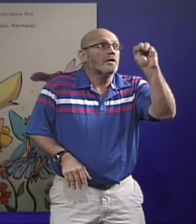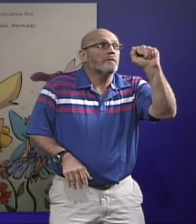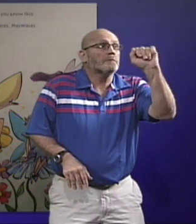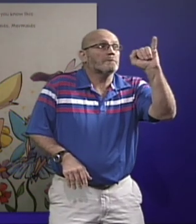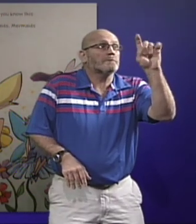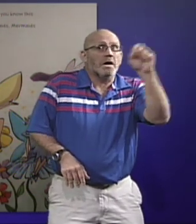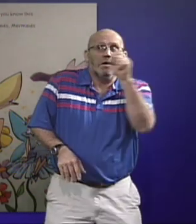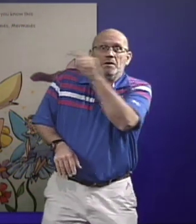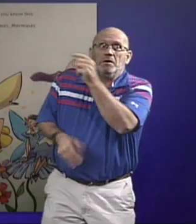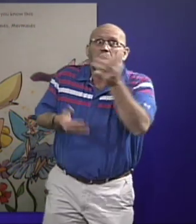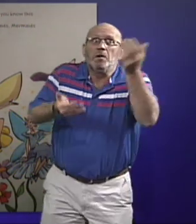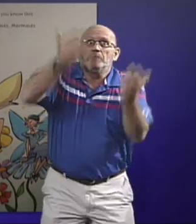Tooth Fairy.